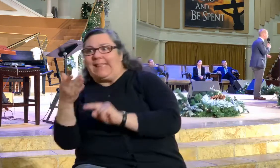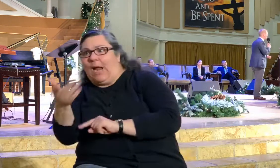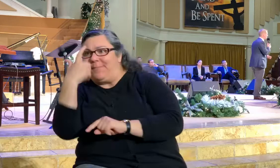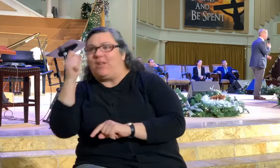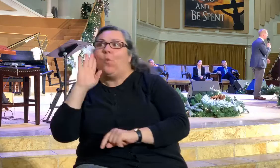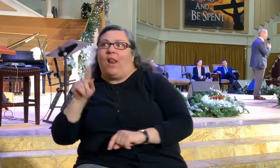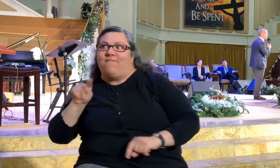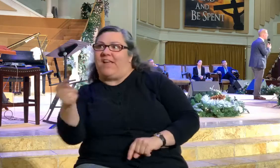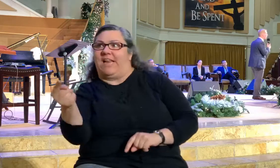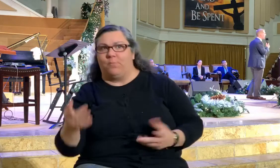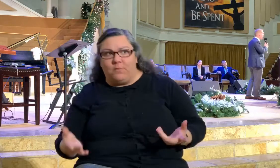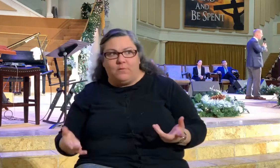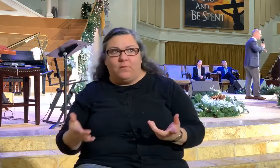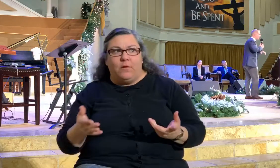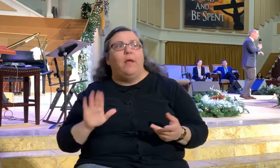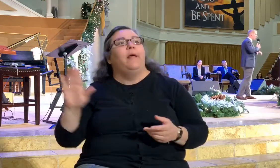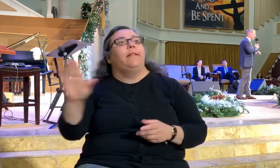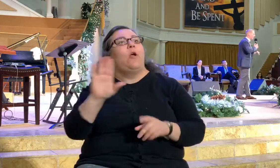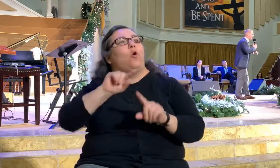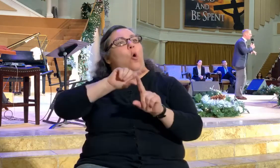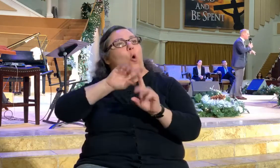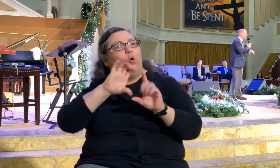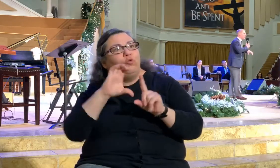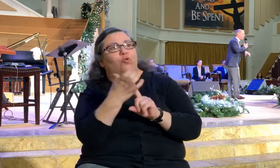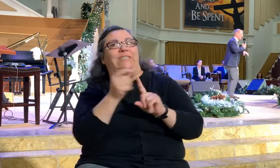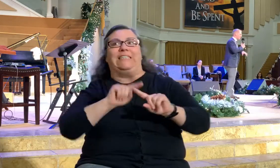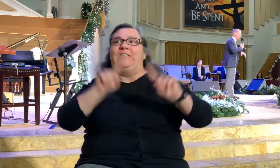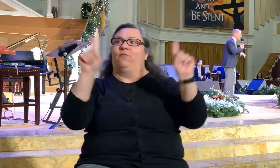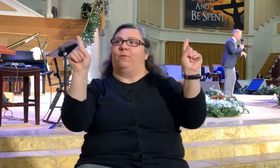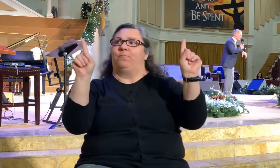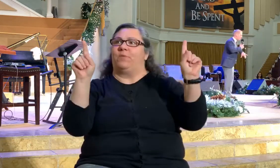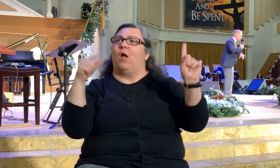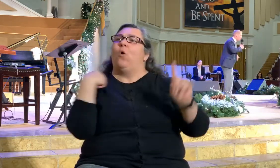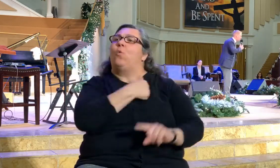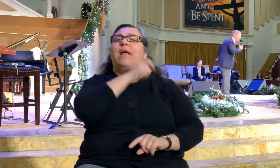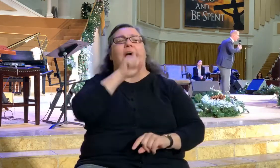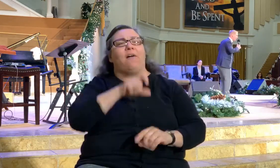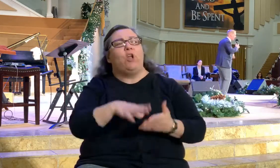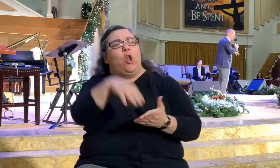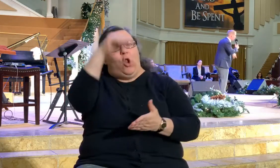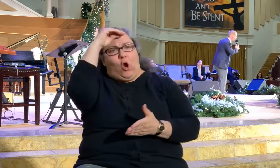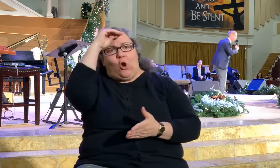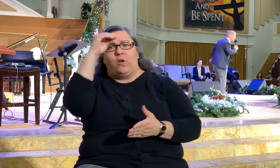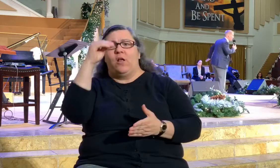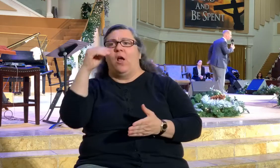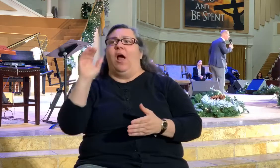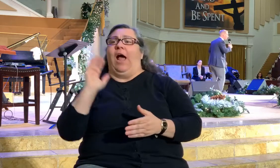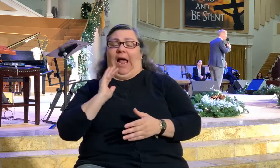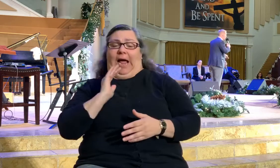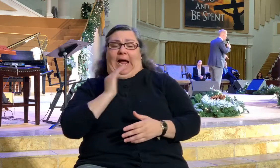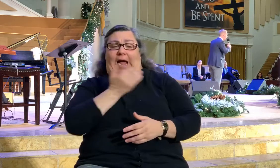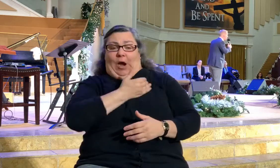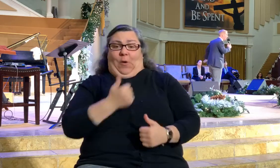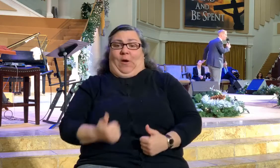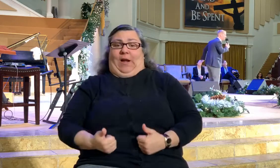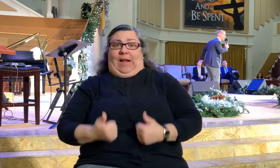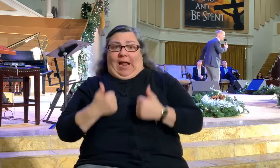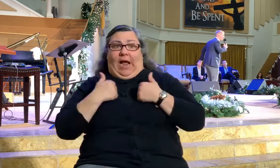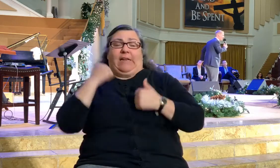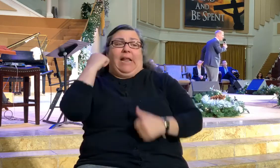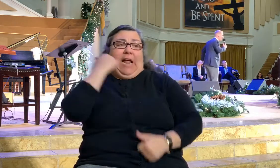different culture. And so we have to learn as apostolics to push back the lies that we go through every